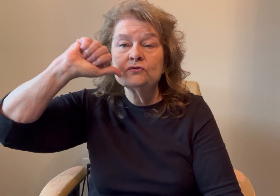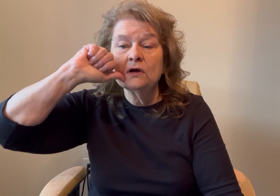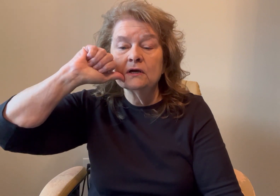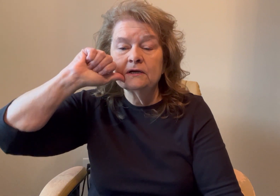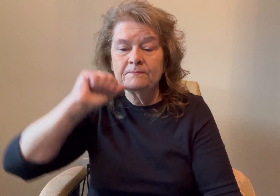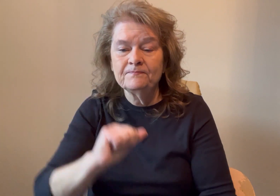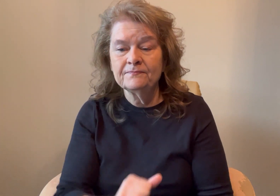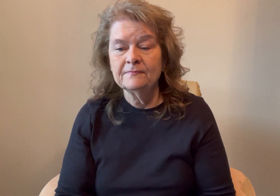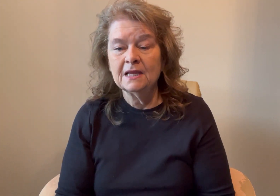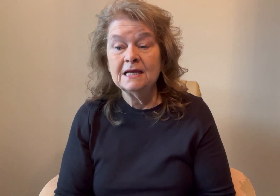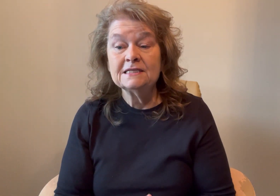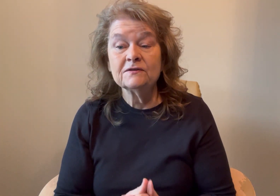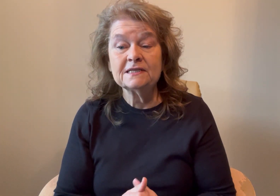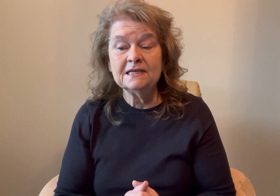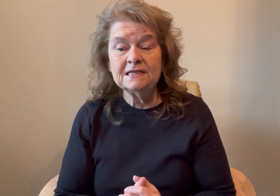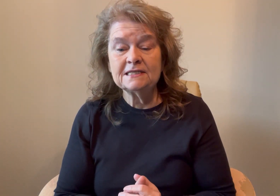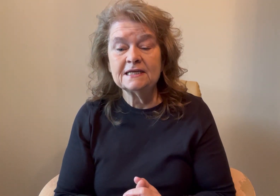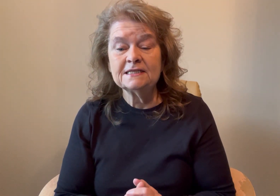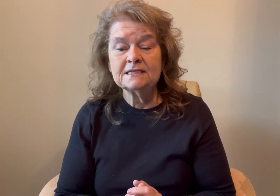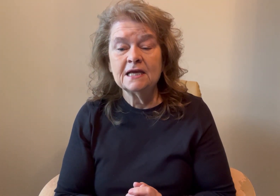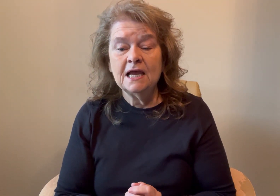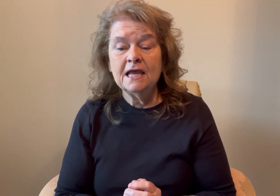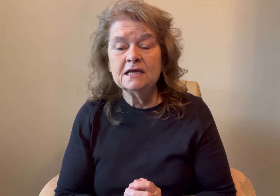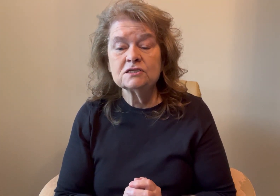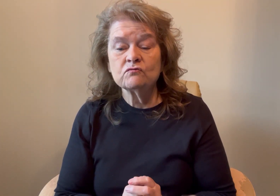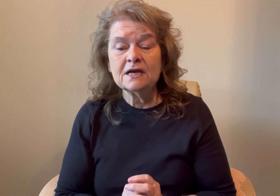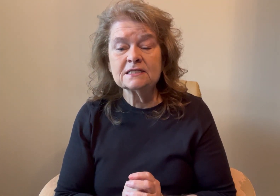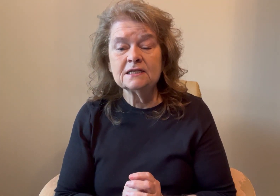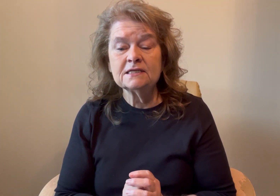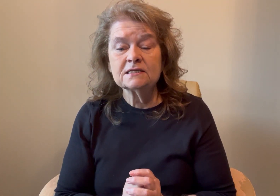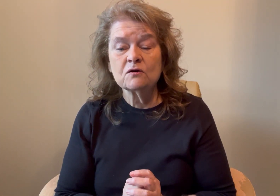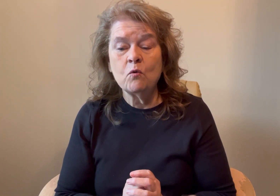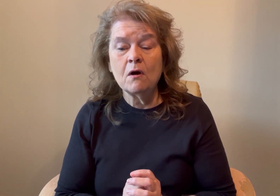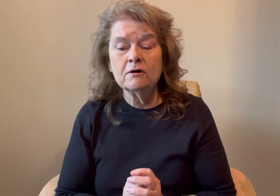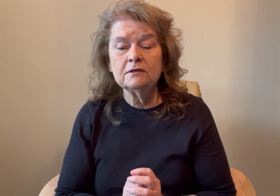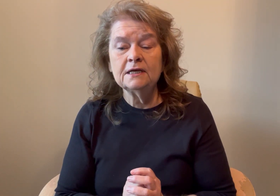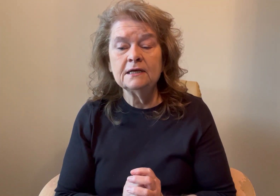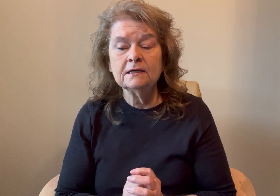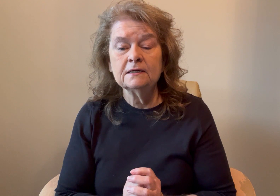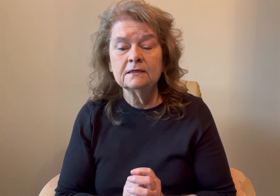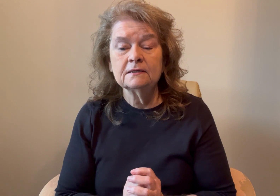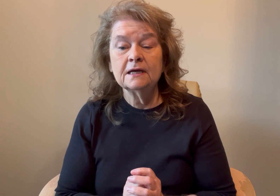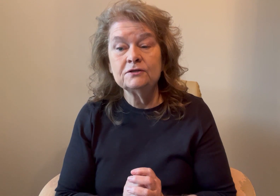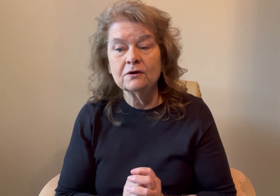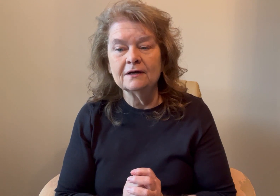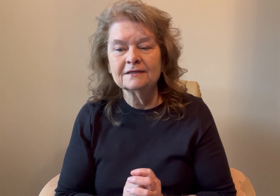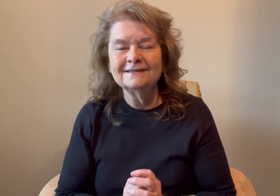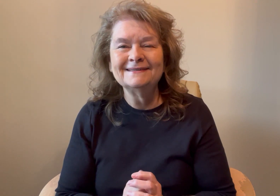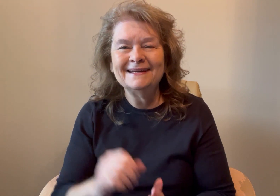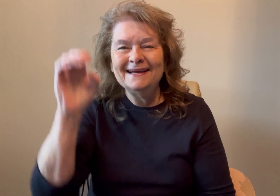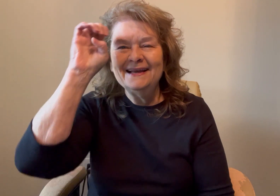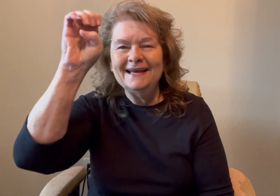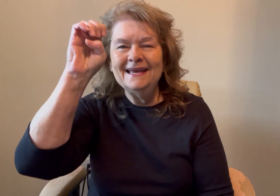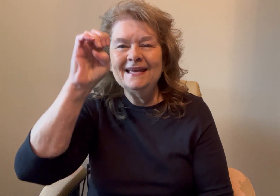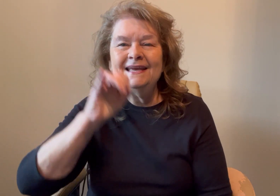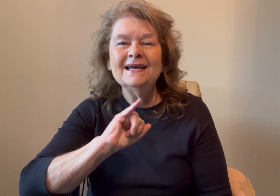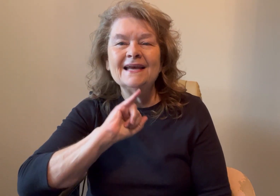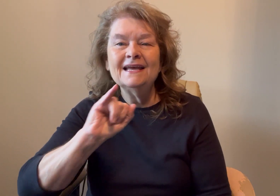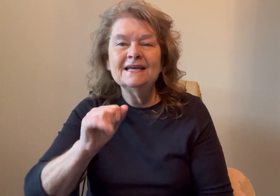drunk. So the sentence is, he is restless, quarreling, and drunk. He